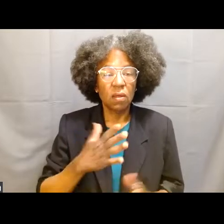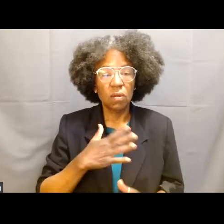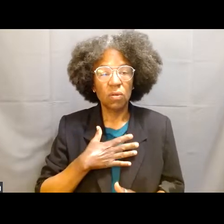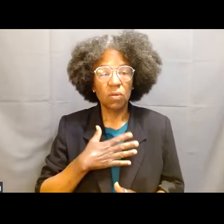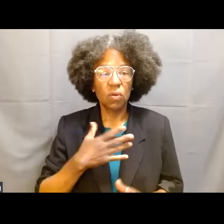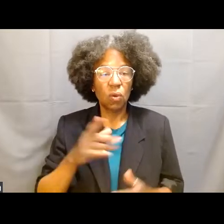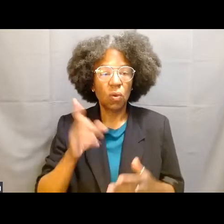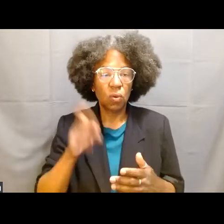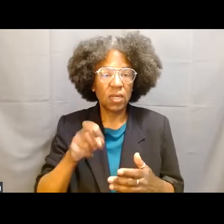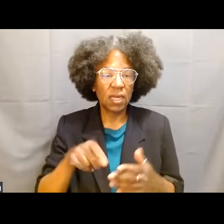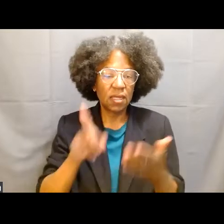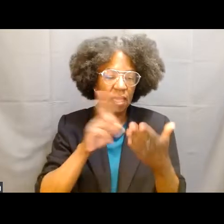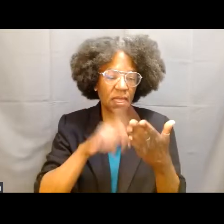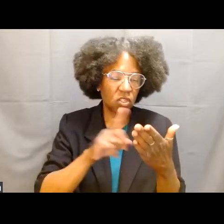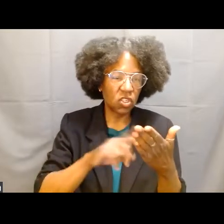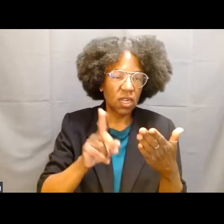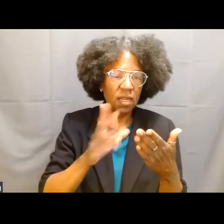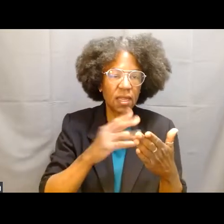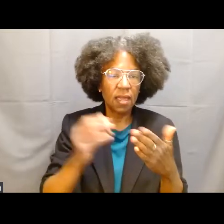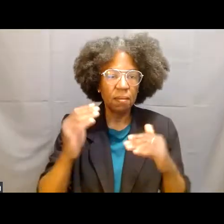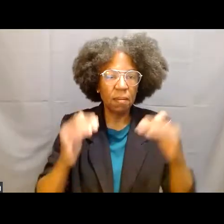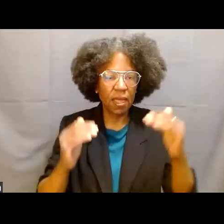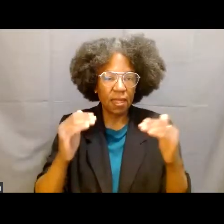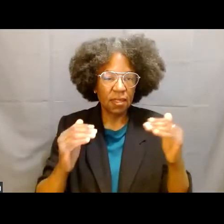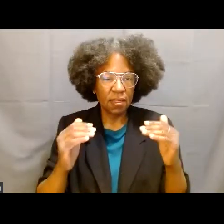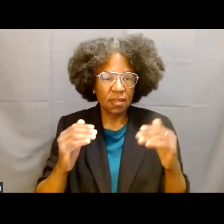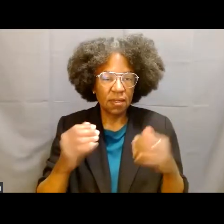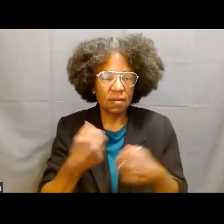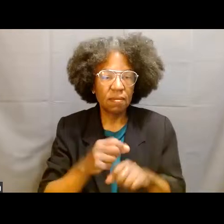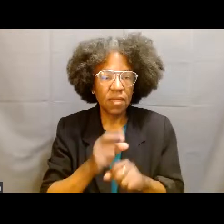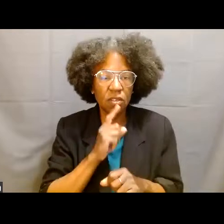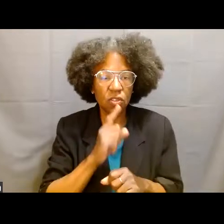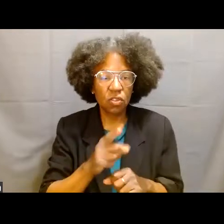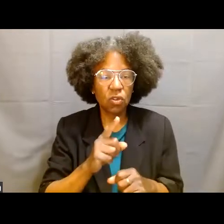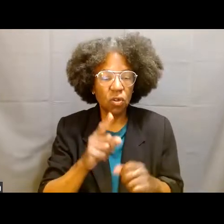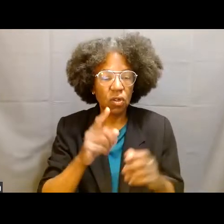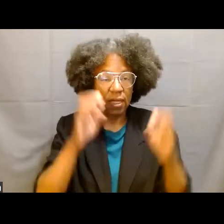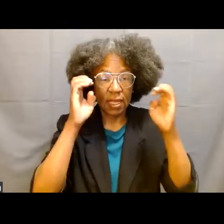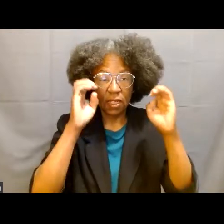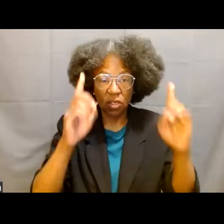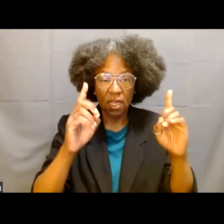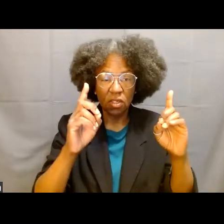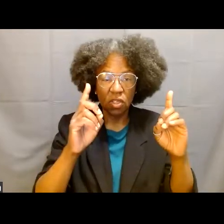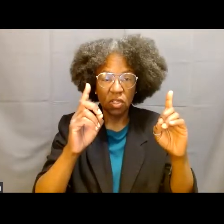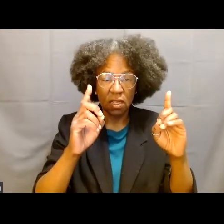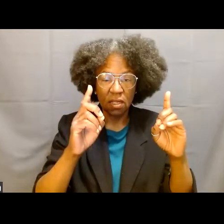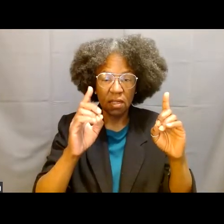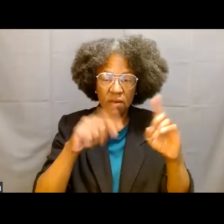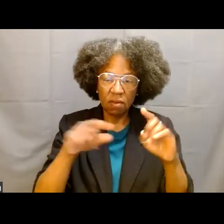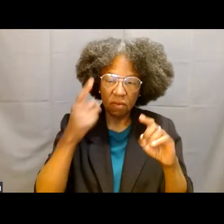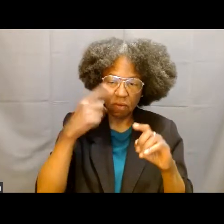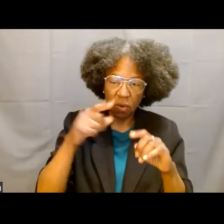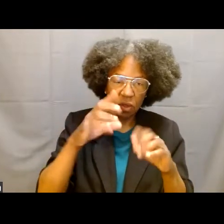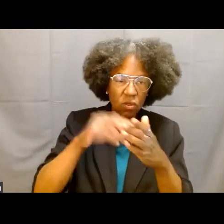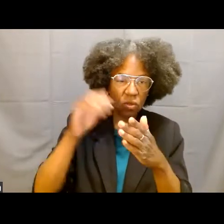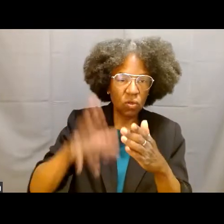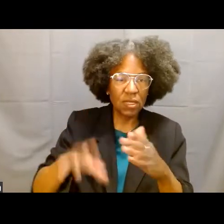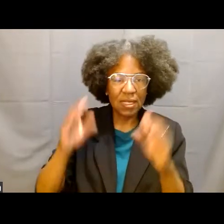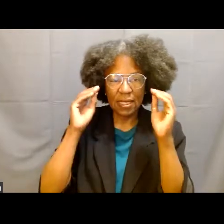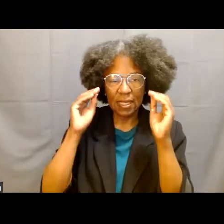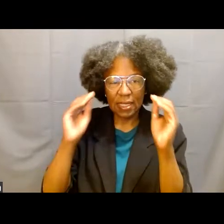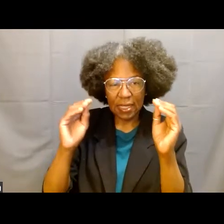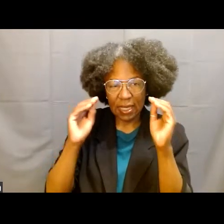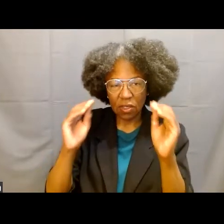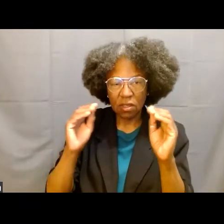to ensure that the education that our students are getting is teaching them not just what to think, no, sorry, teaching them how to think, but not what to